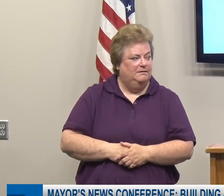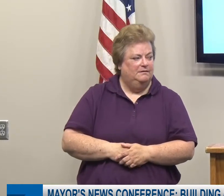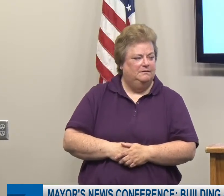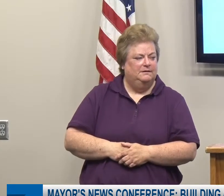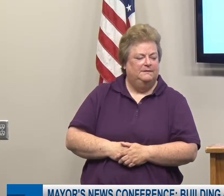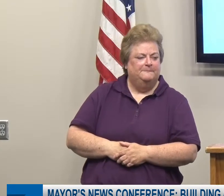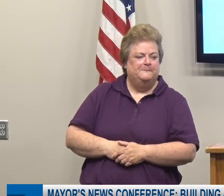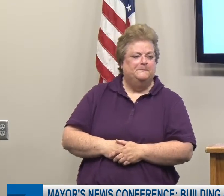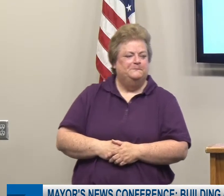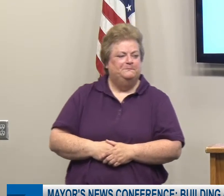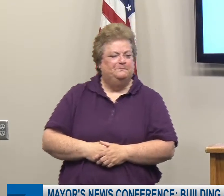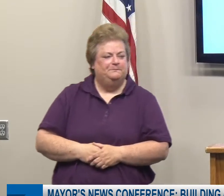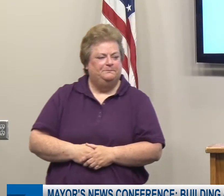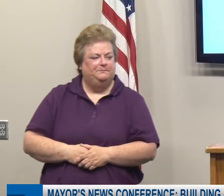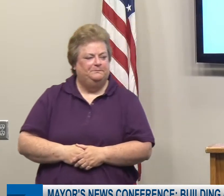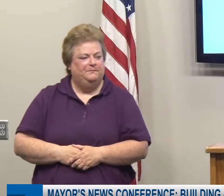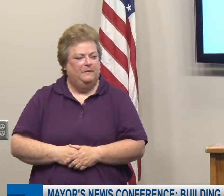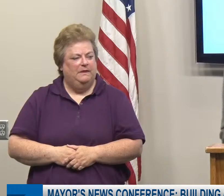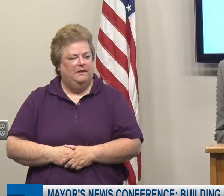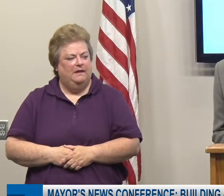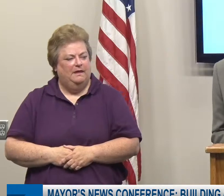Yeah.